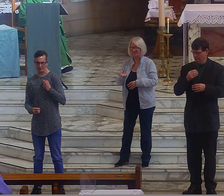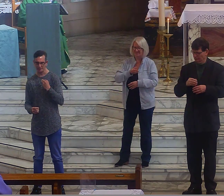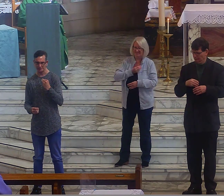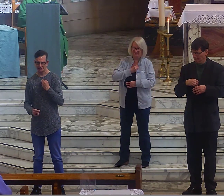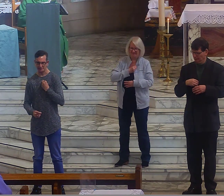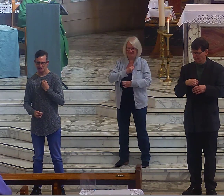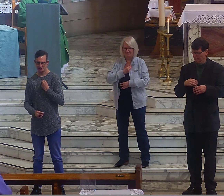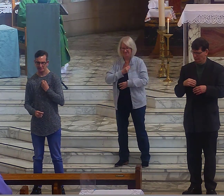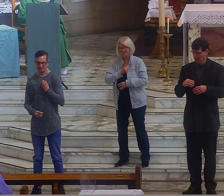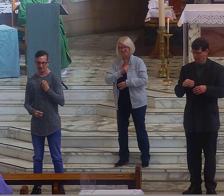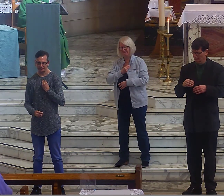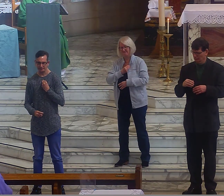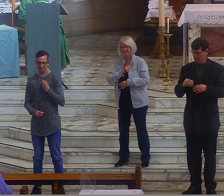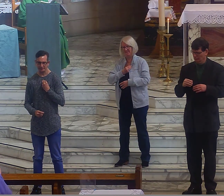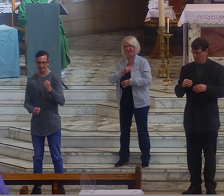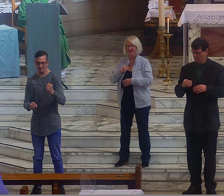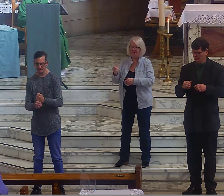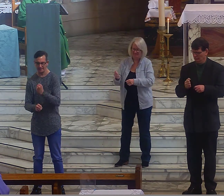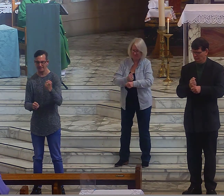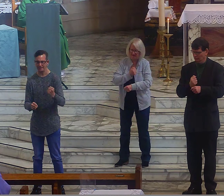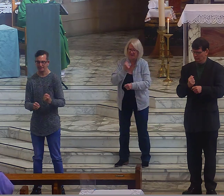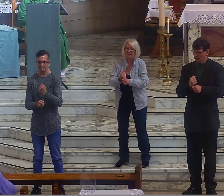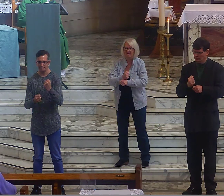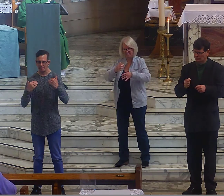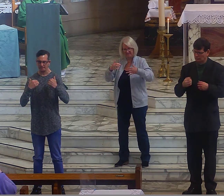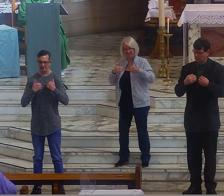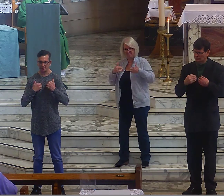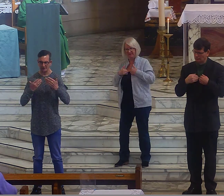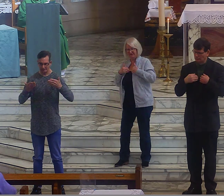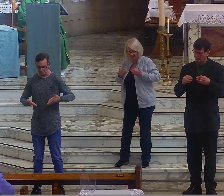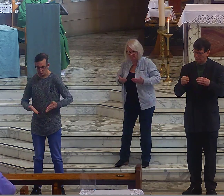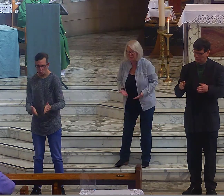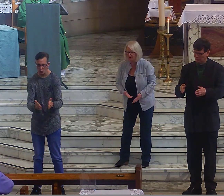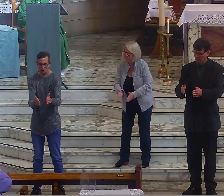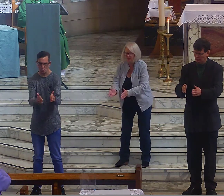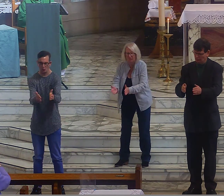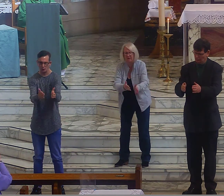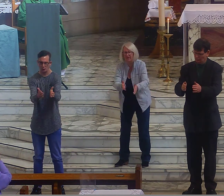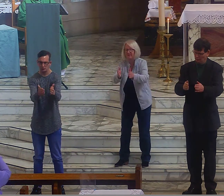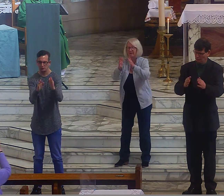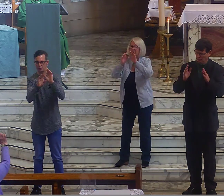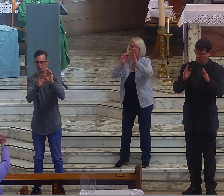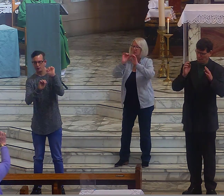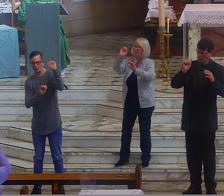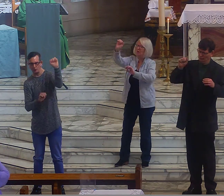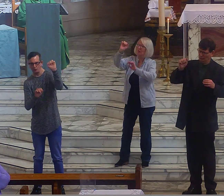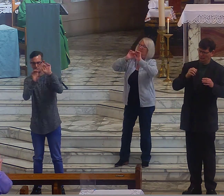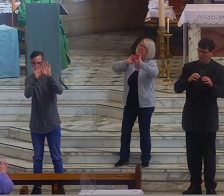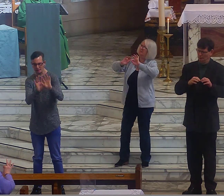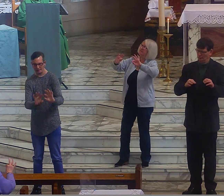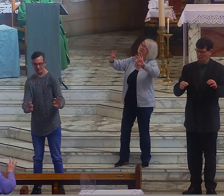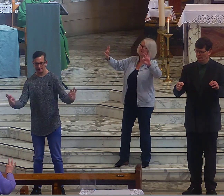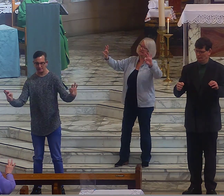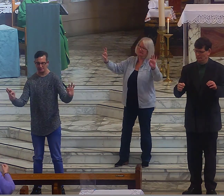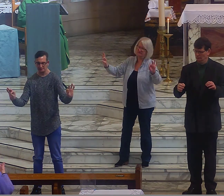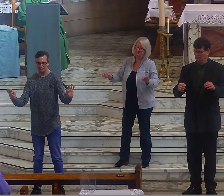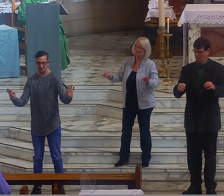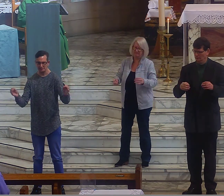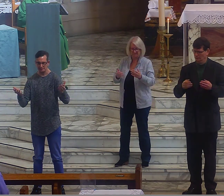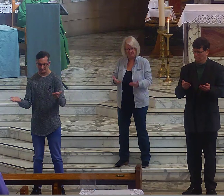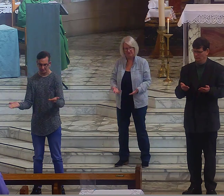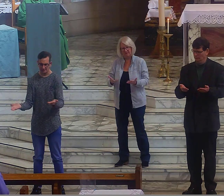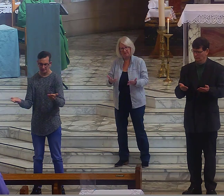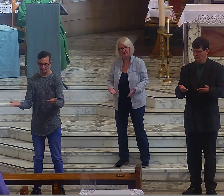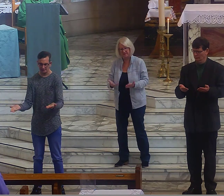soul. Make me a channel of your peace.